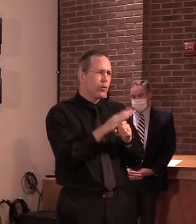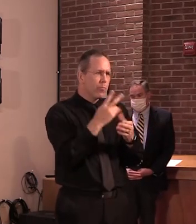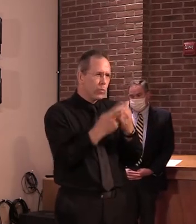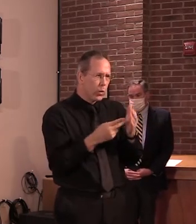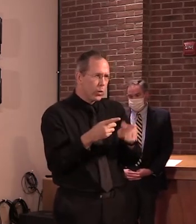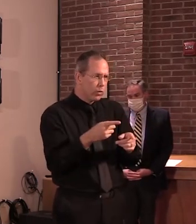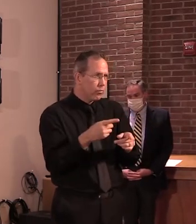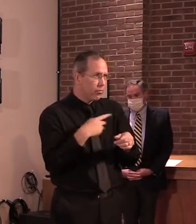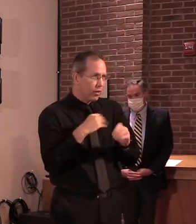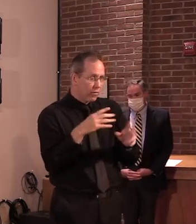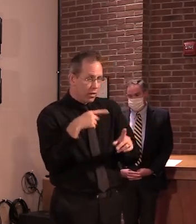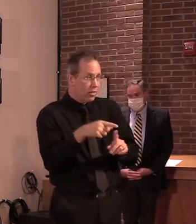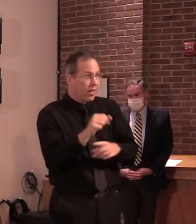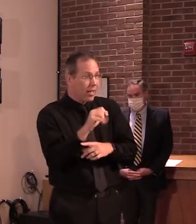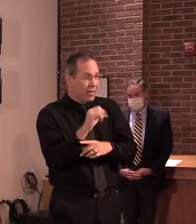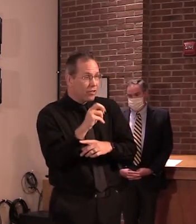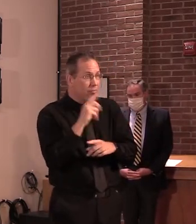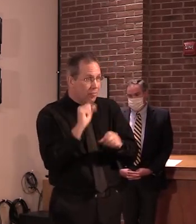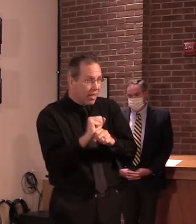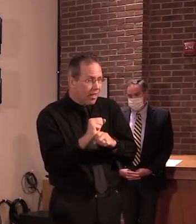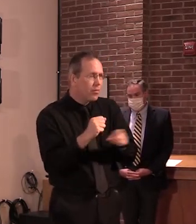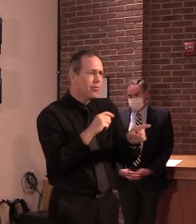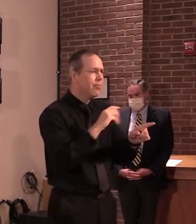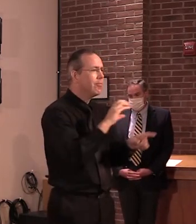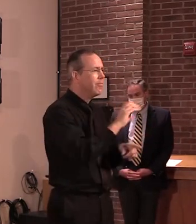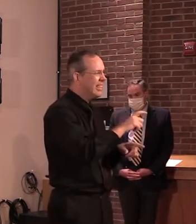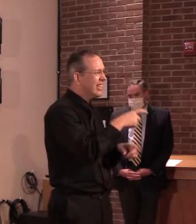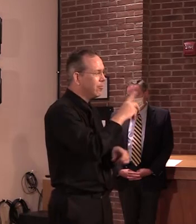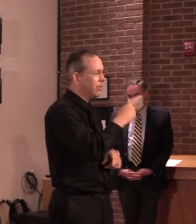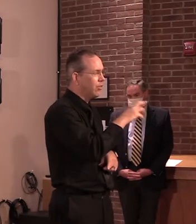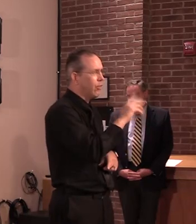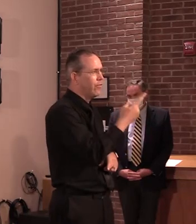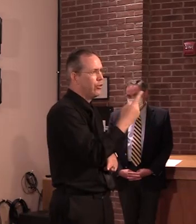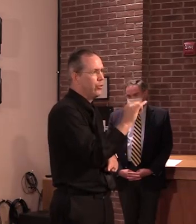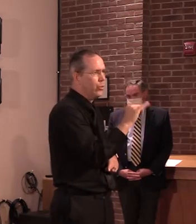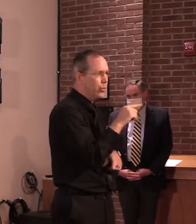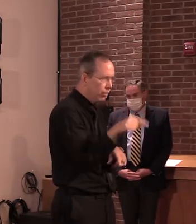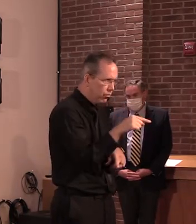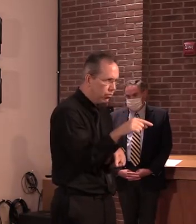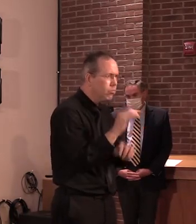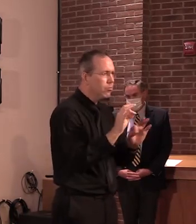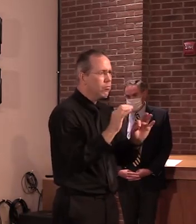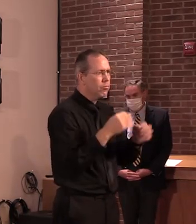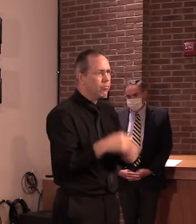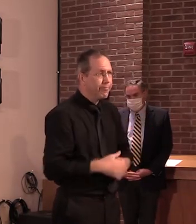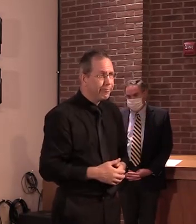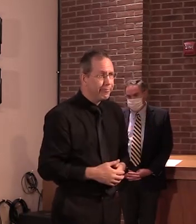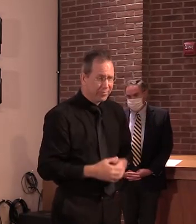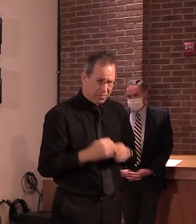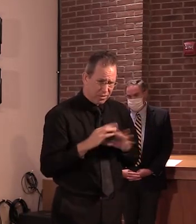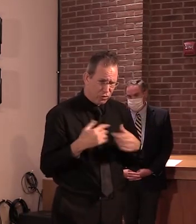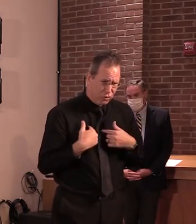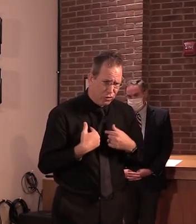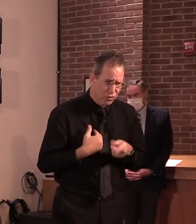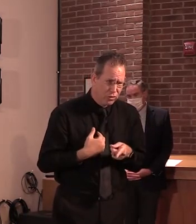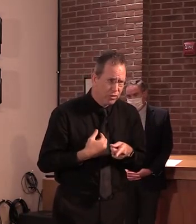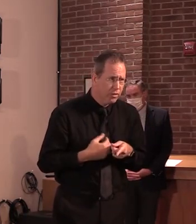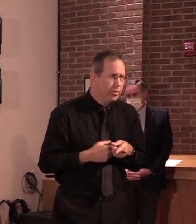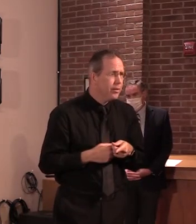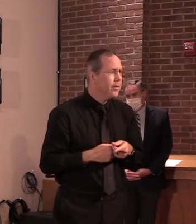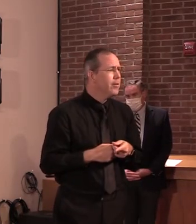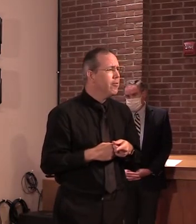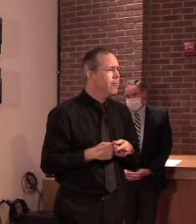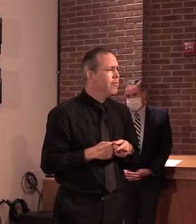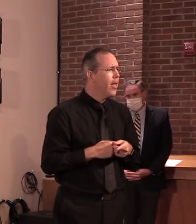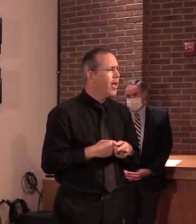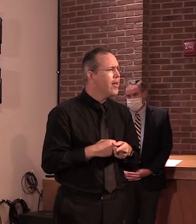Okay. Just to clarify, you're speaking to Vermont and some other states, right?